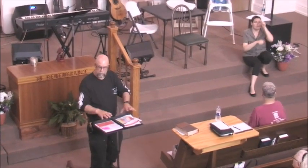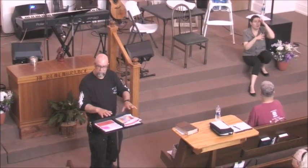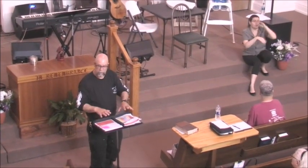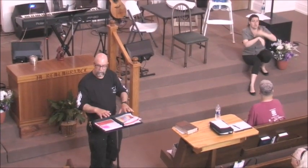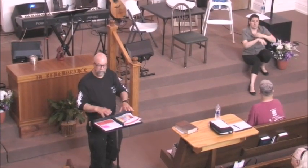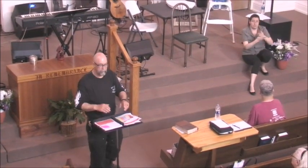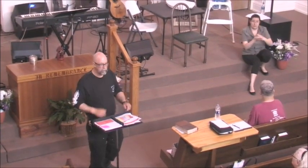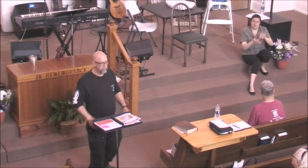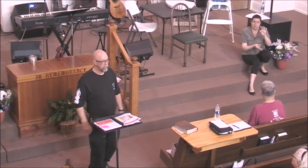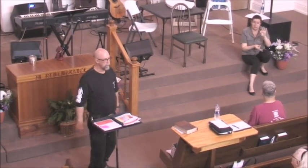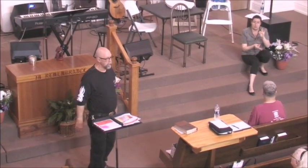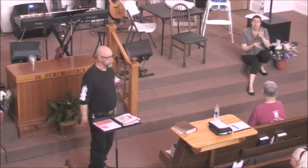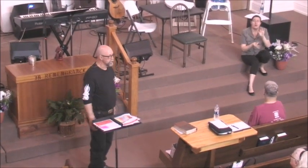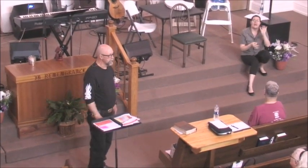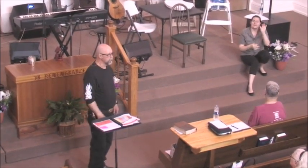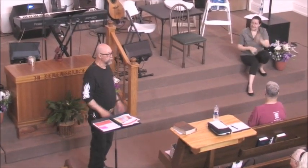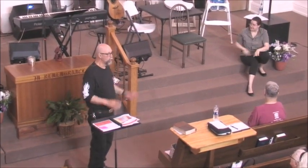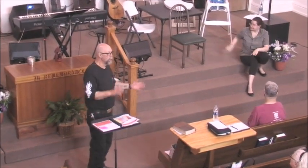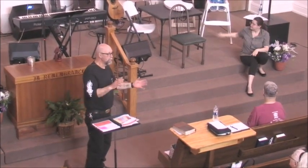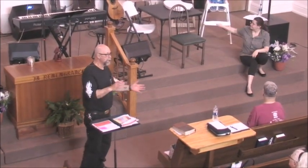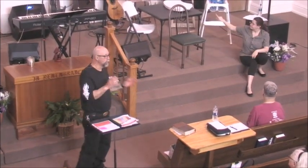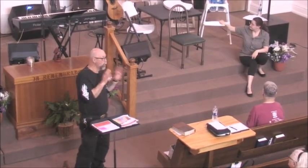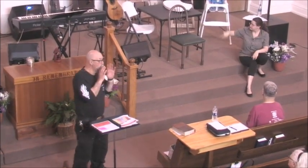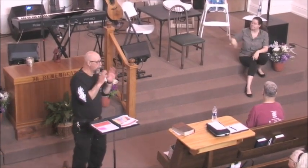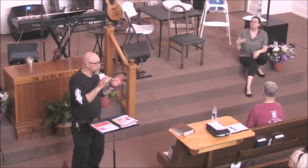what this is all about. Is getting there.